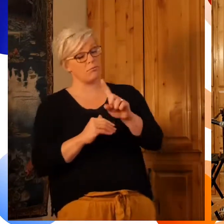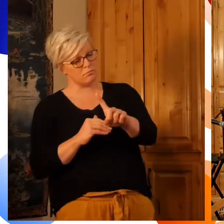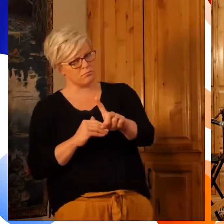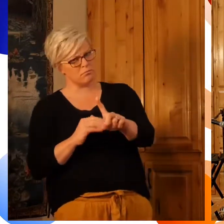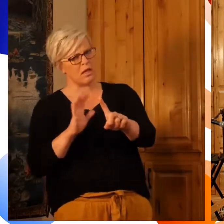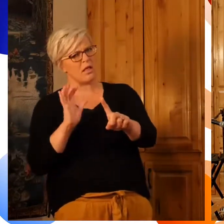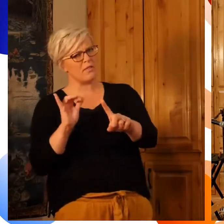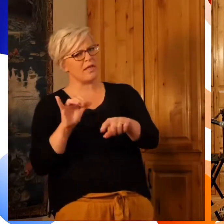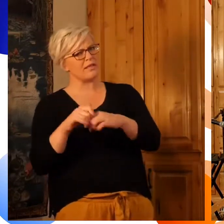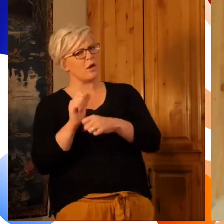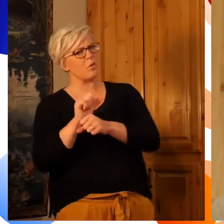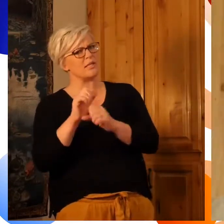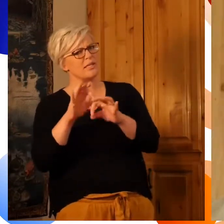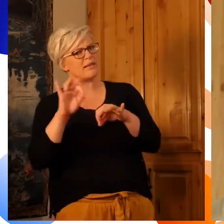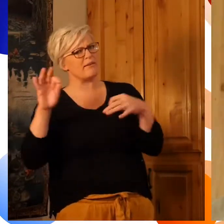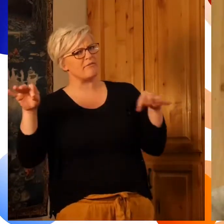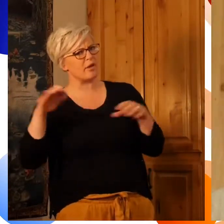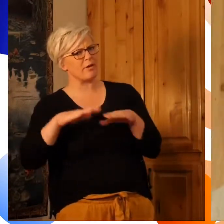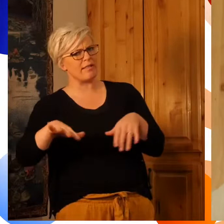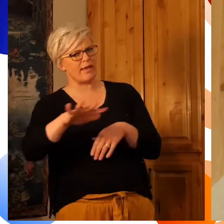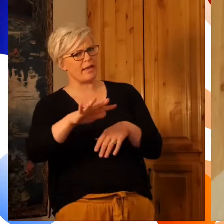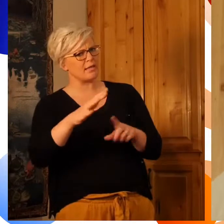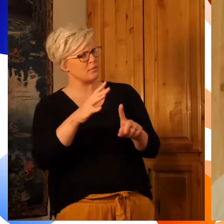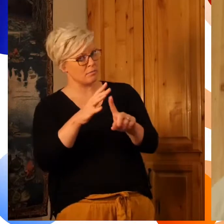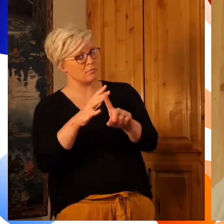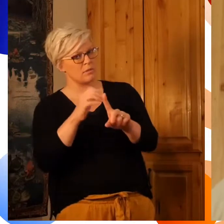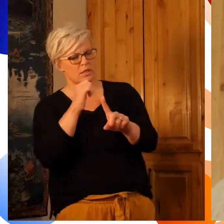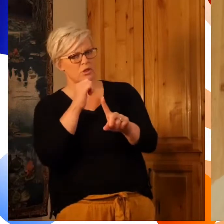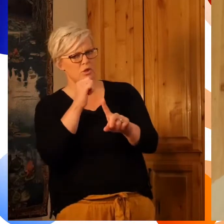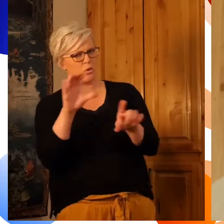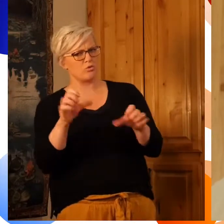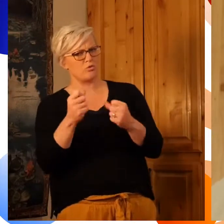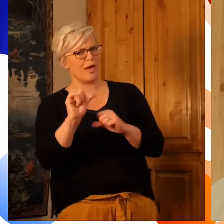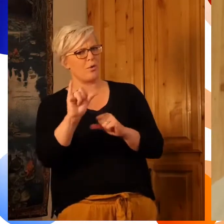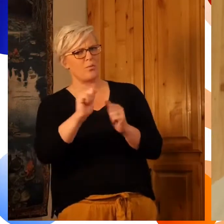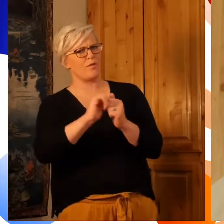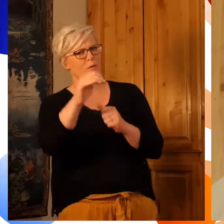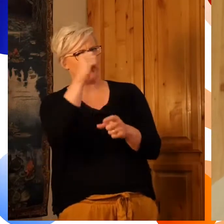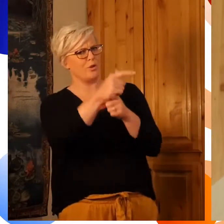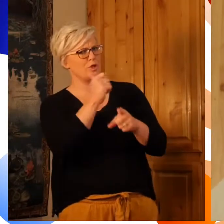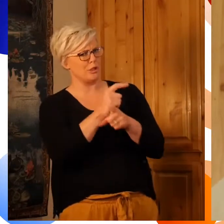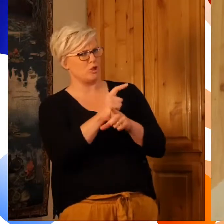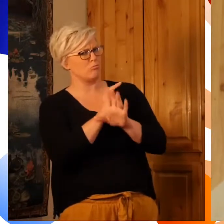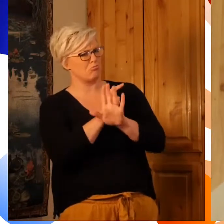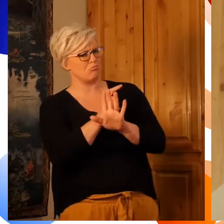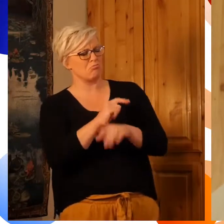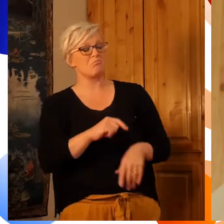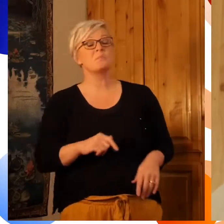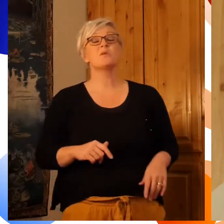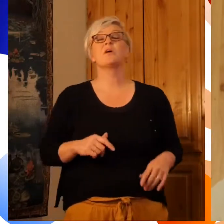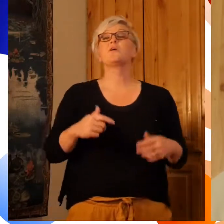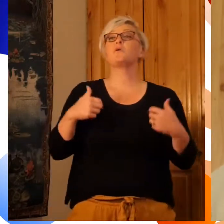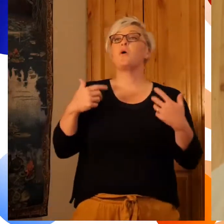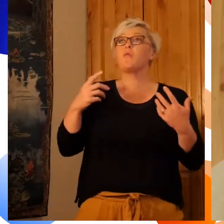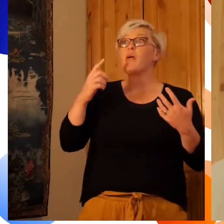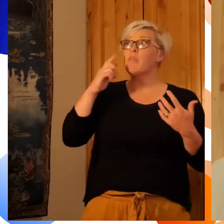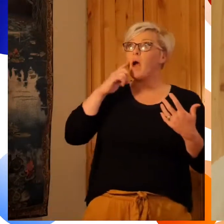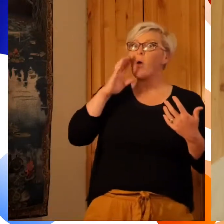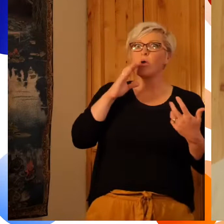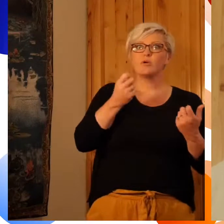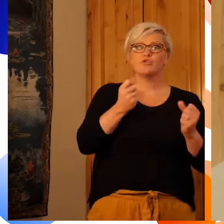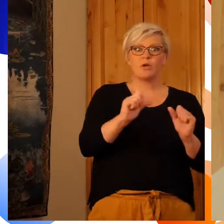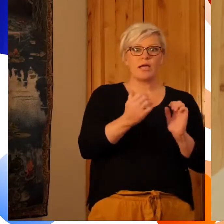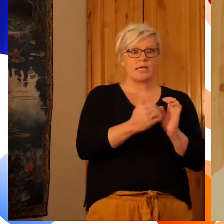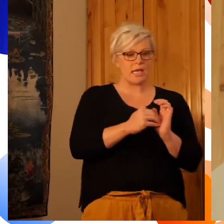began to build a fire, and the young man began to realize they would put him to the test. He'd be found out as a